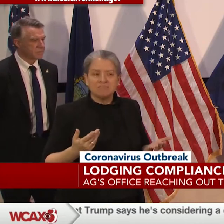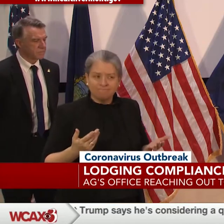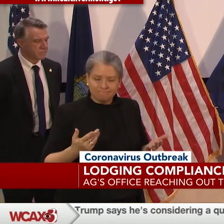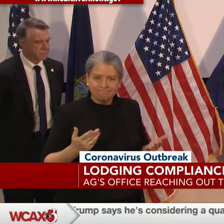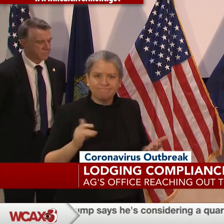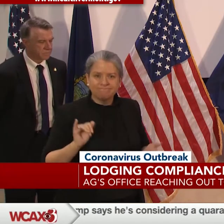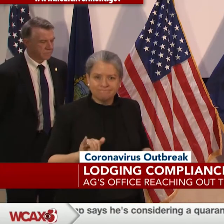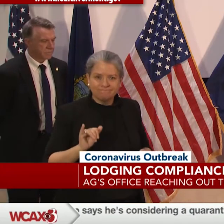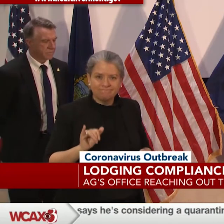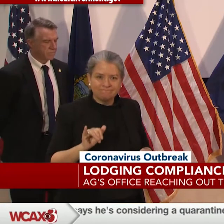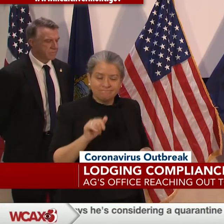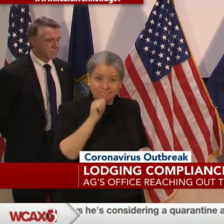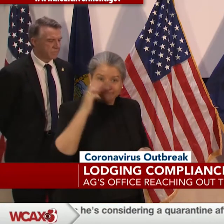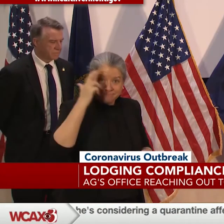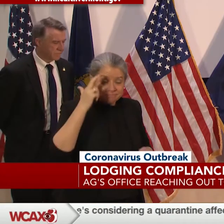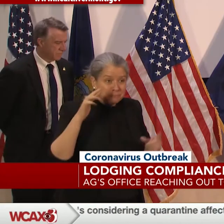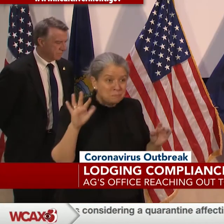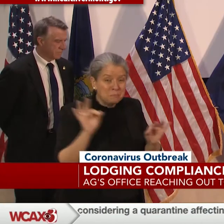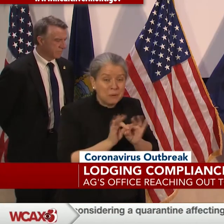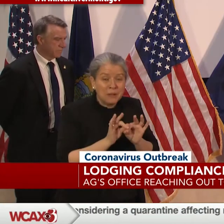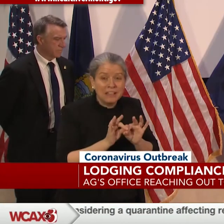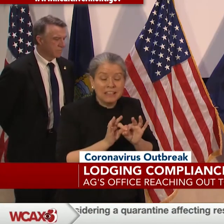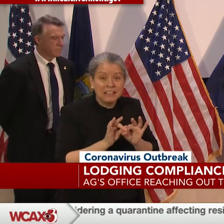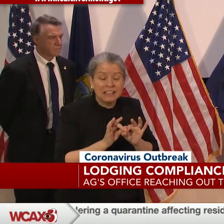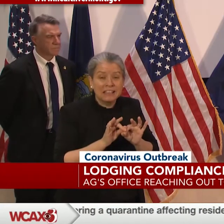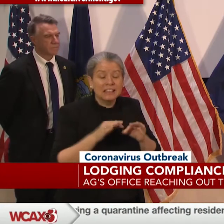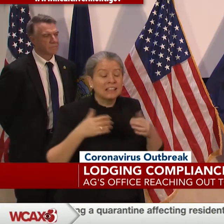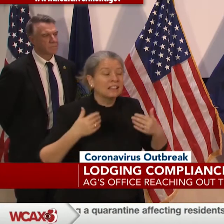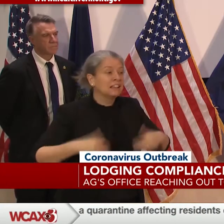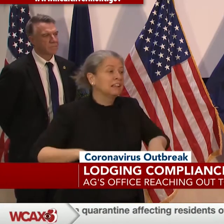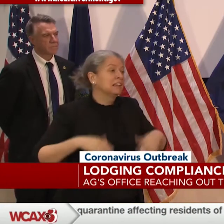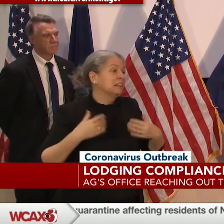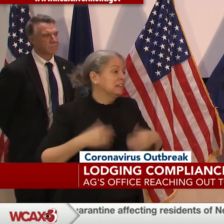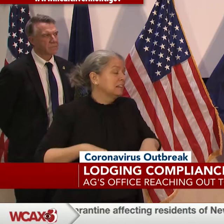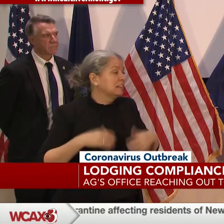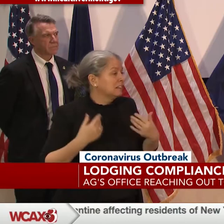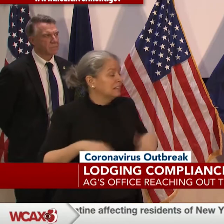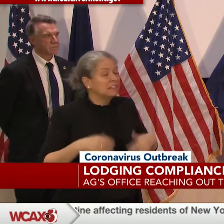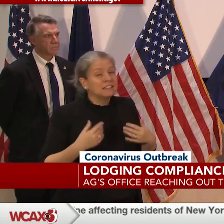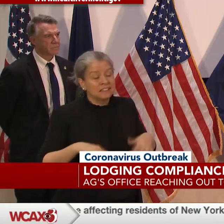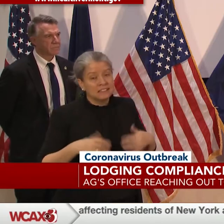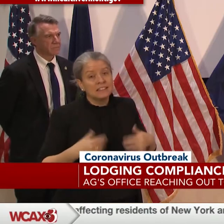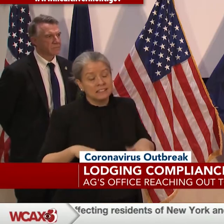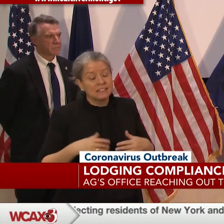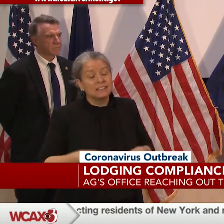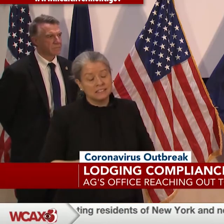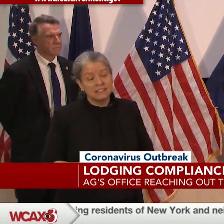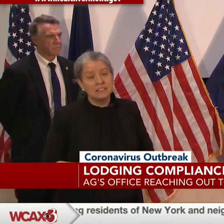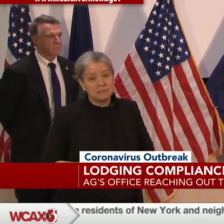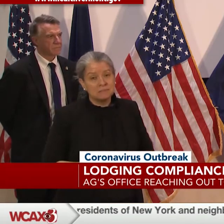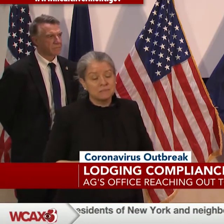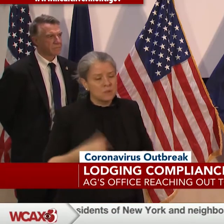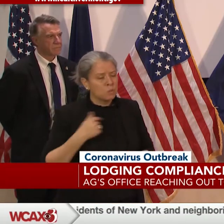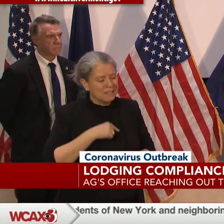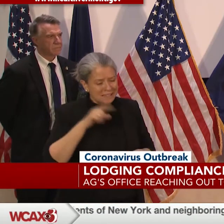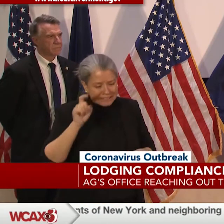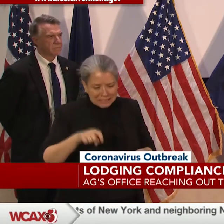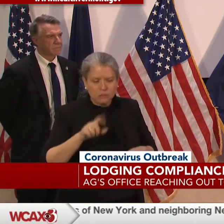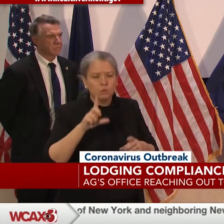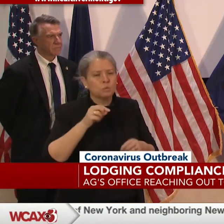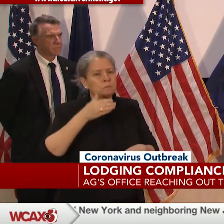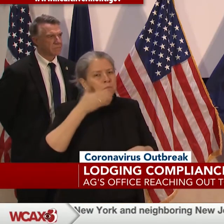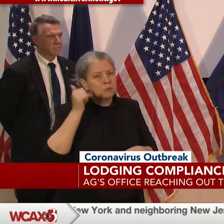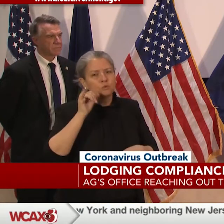the importance of this as a true intervention strategy to really improve our performance against